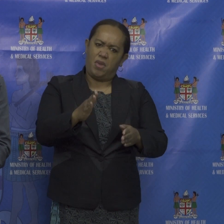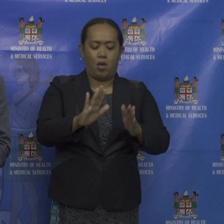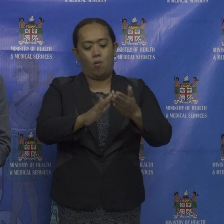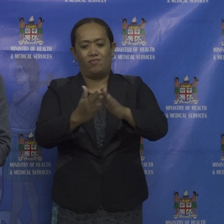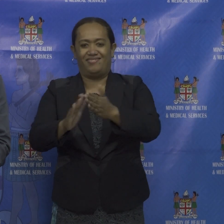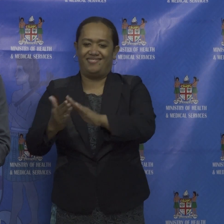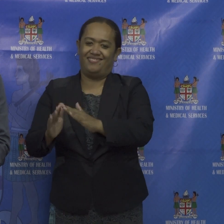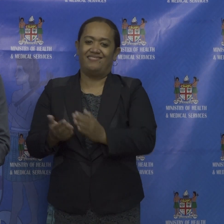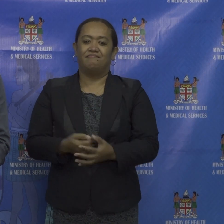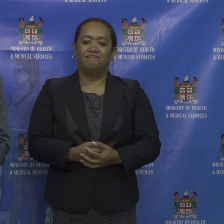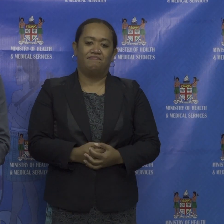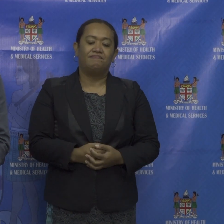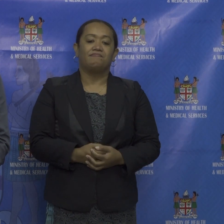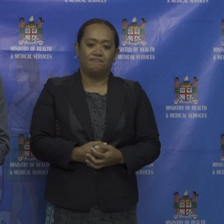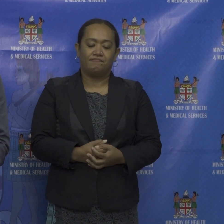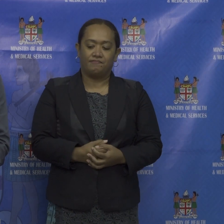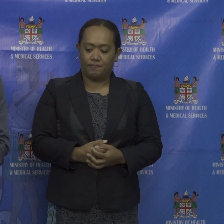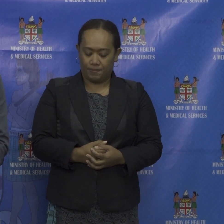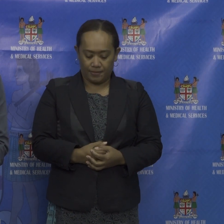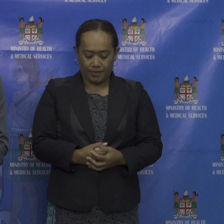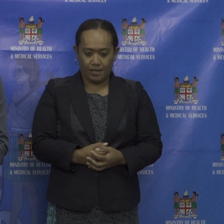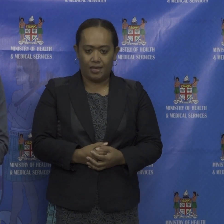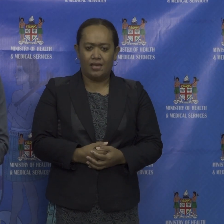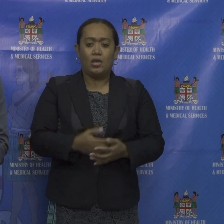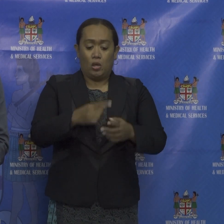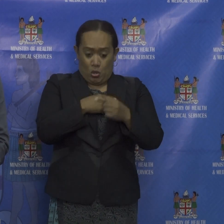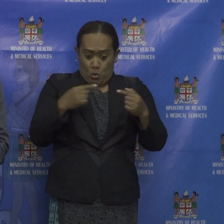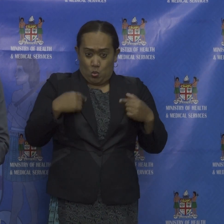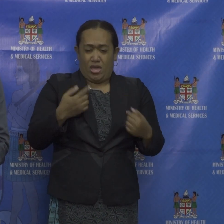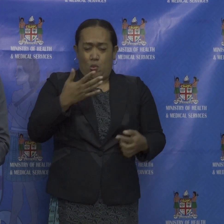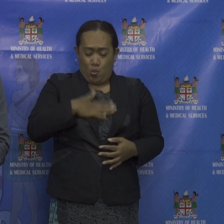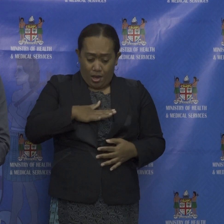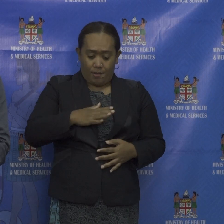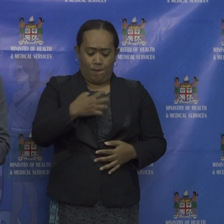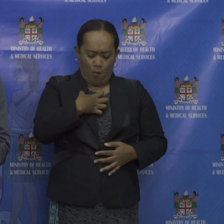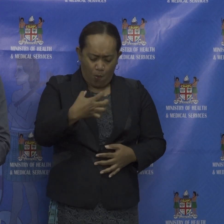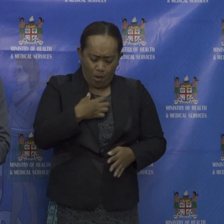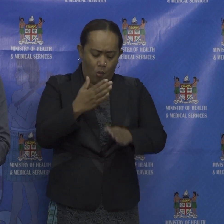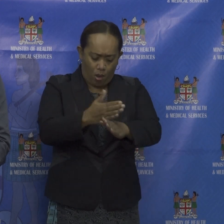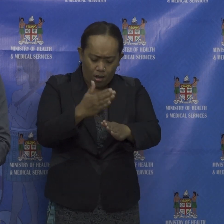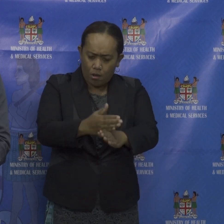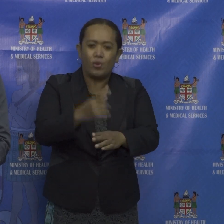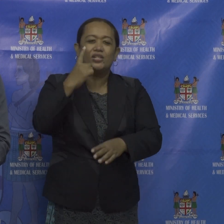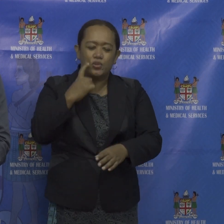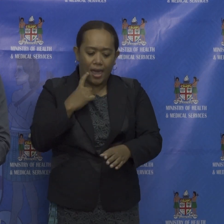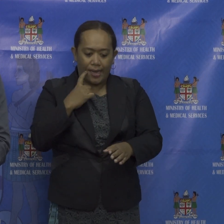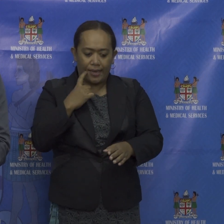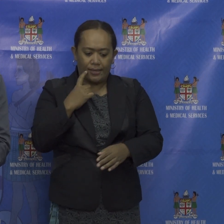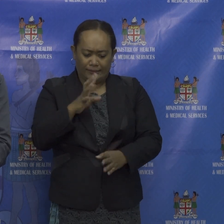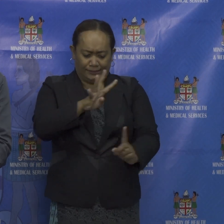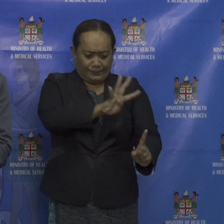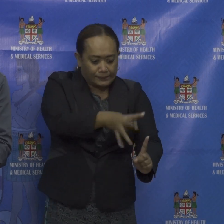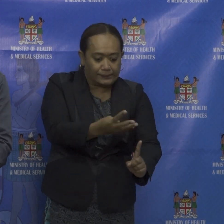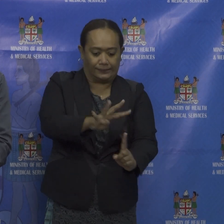community surveillance. As our testing capacity increases, we are going to be even more judicious in our testing of